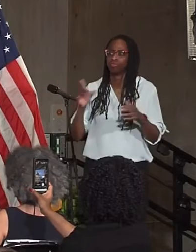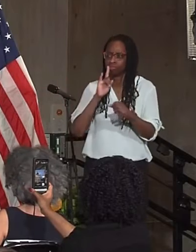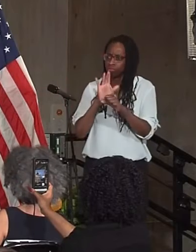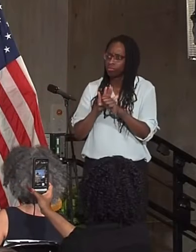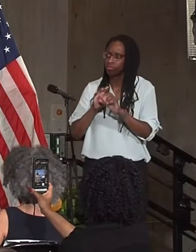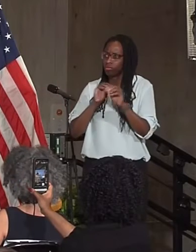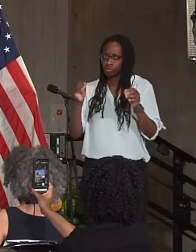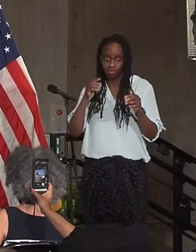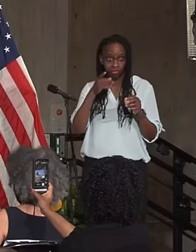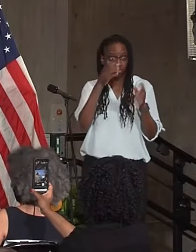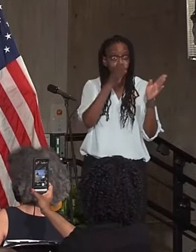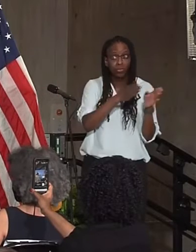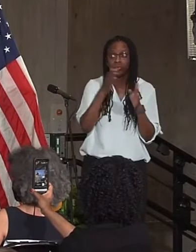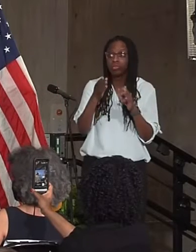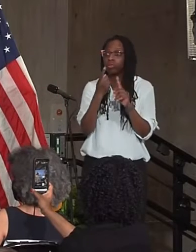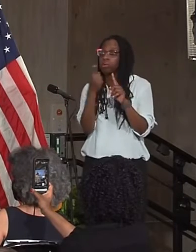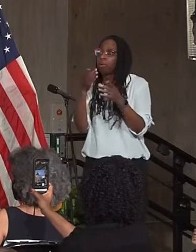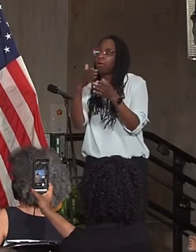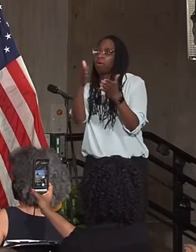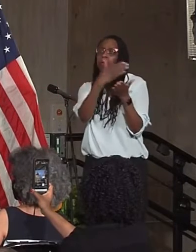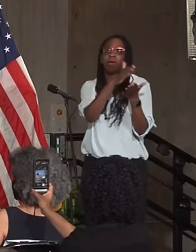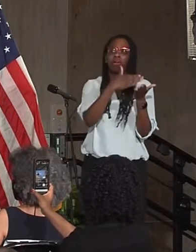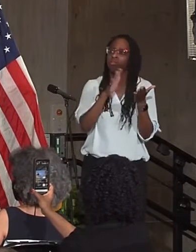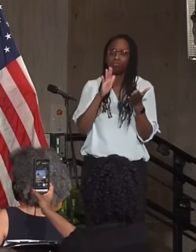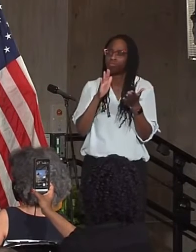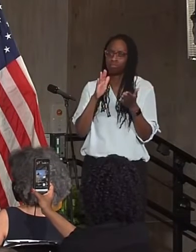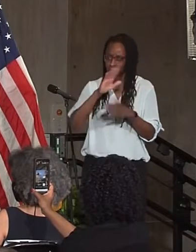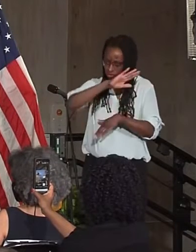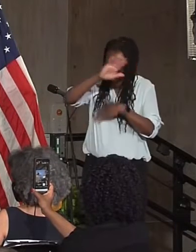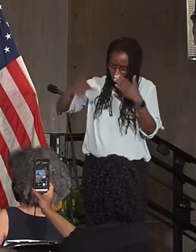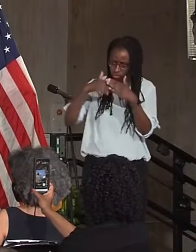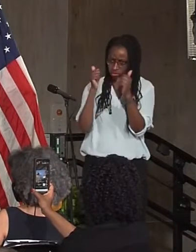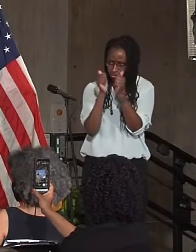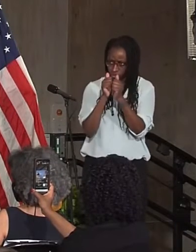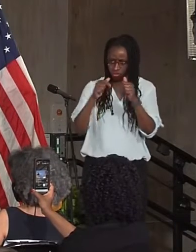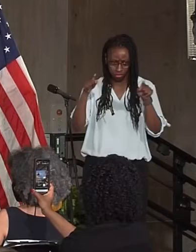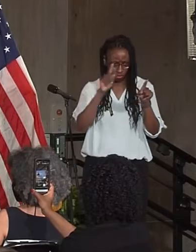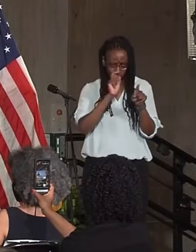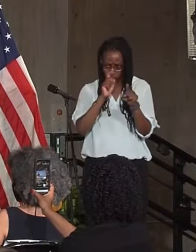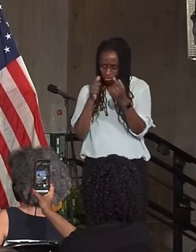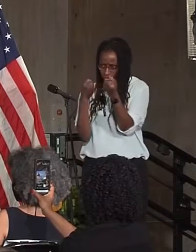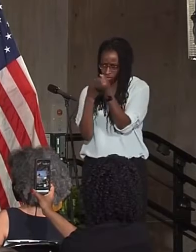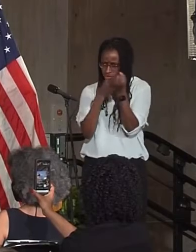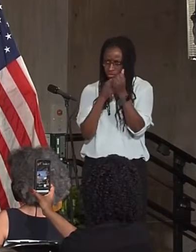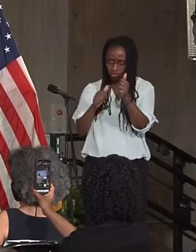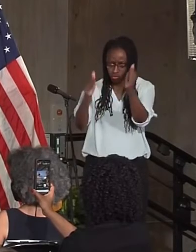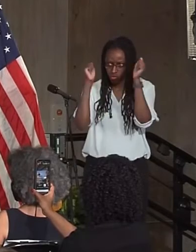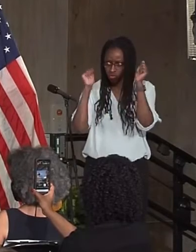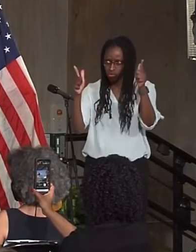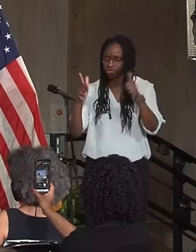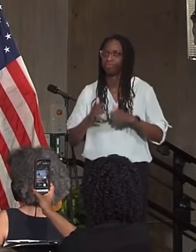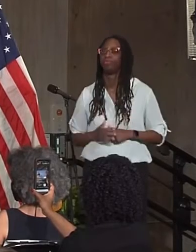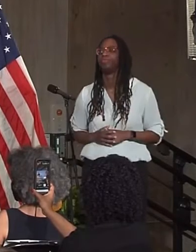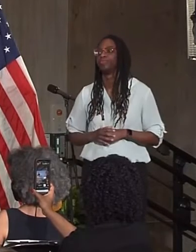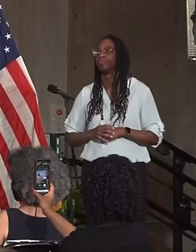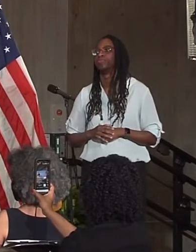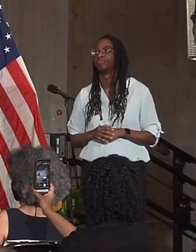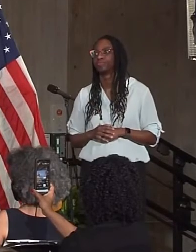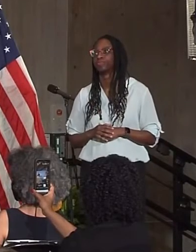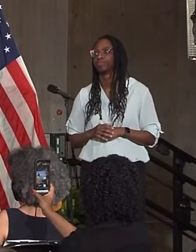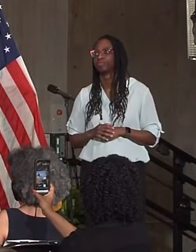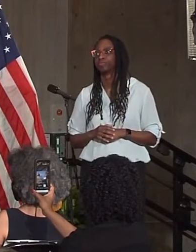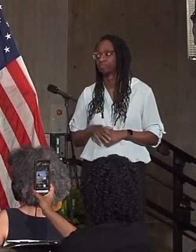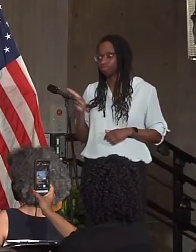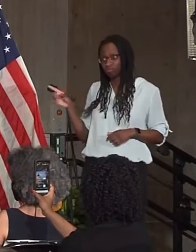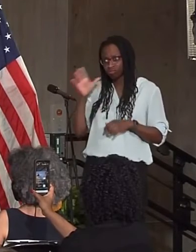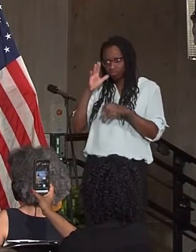behind as we recover from the crisis we faced, and she will set the stage for a more just and equitable future. She